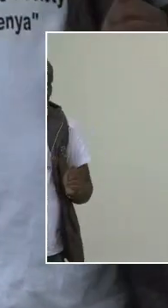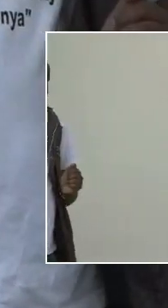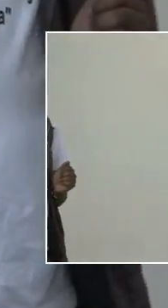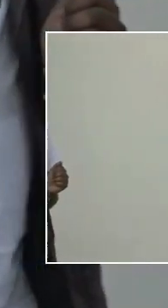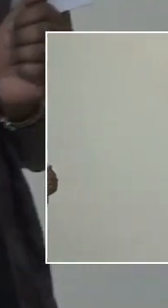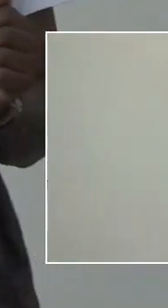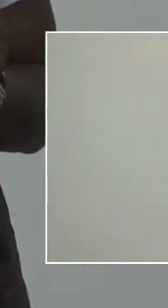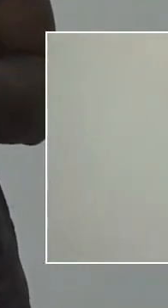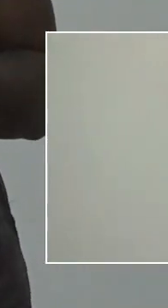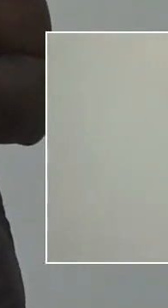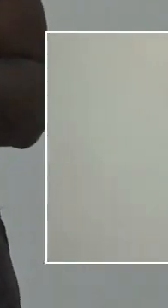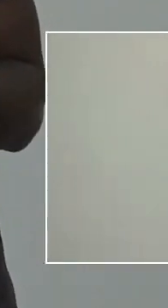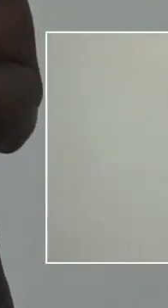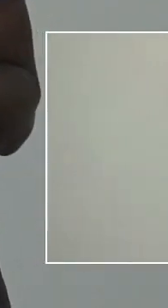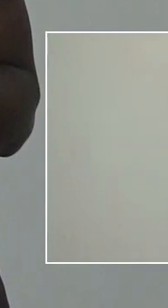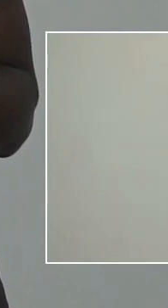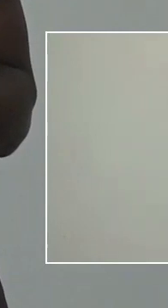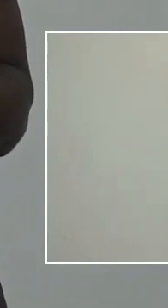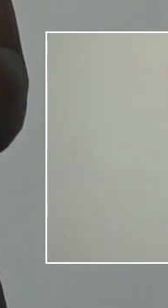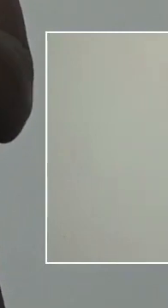I agree with Eric